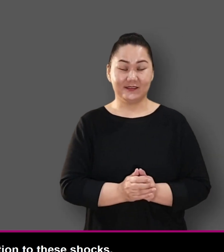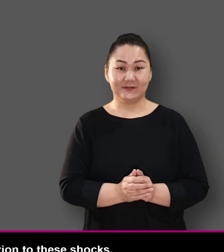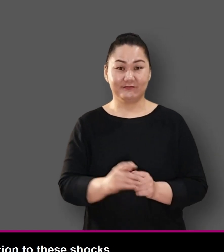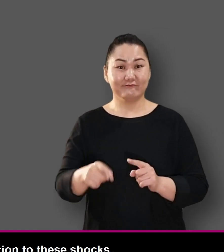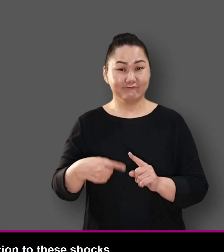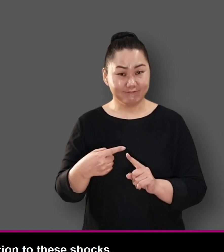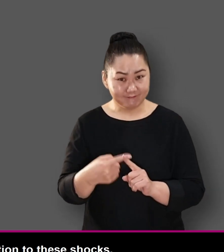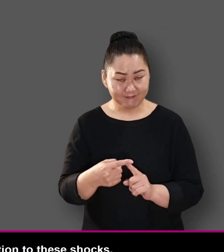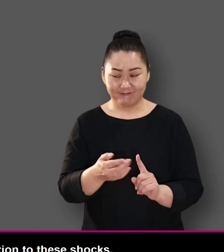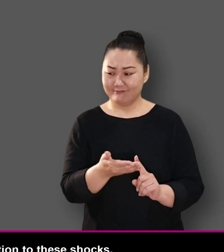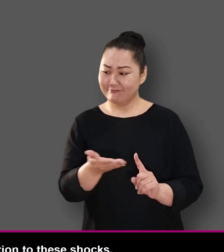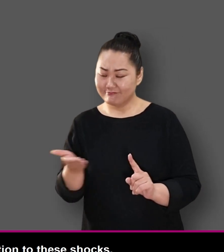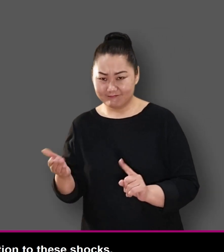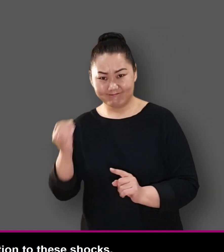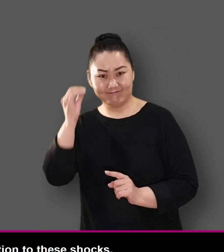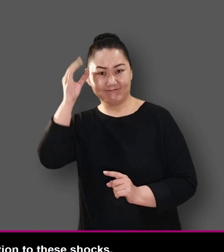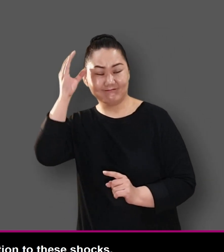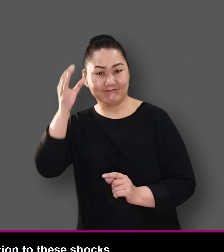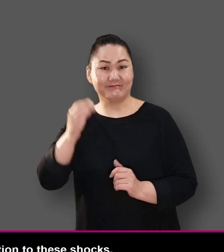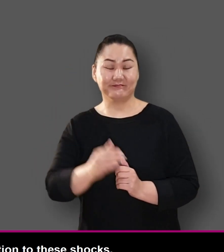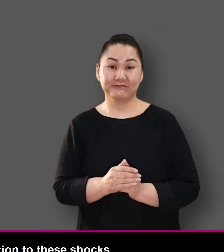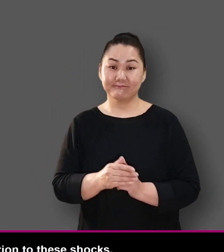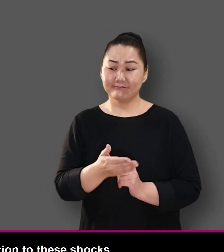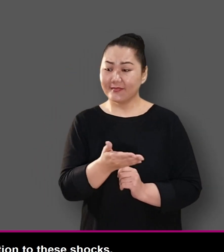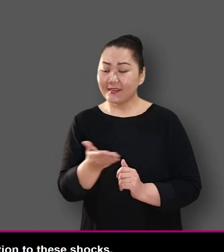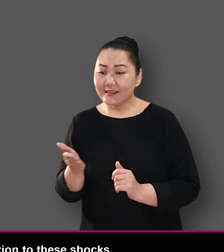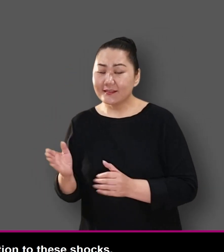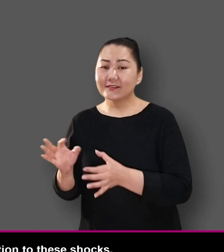and risk mitigation to these shocks.